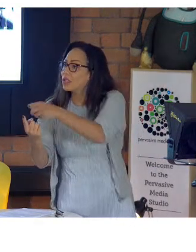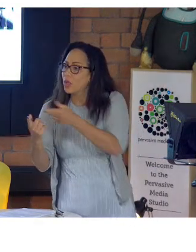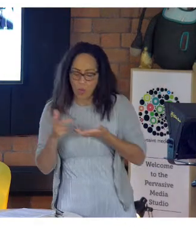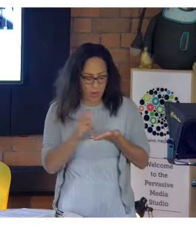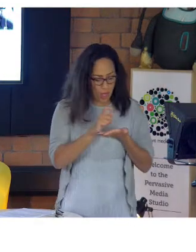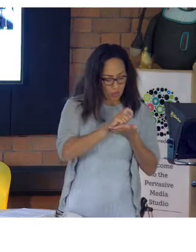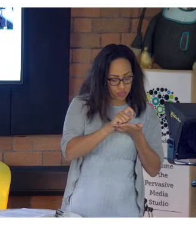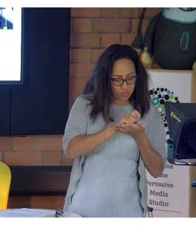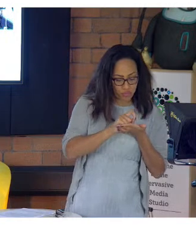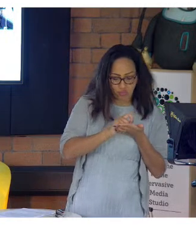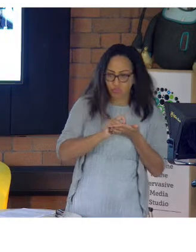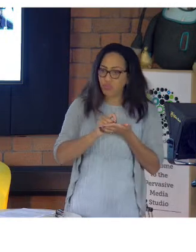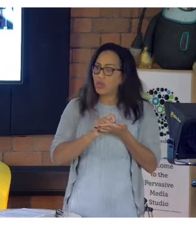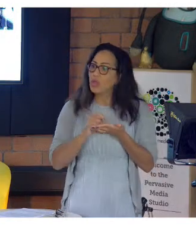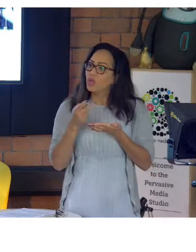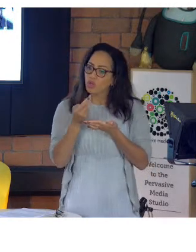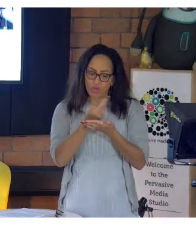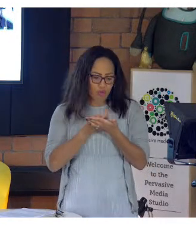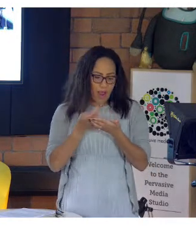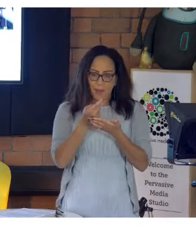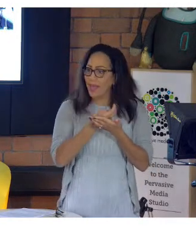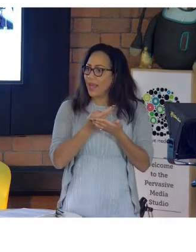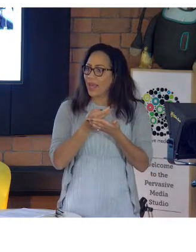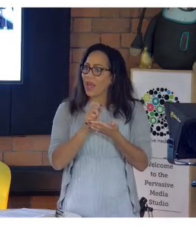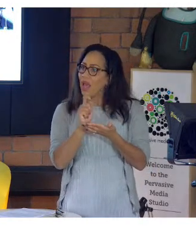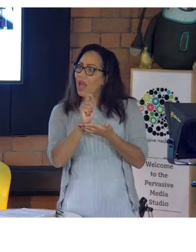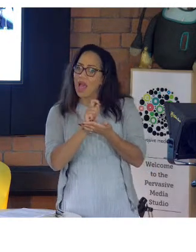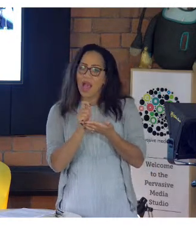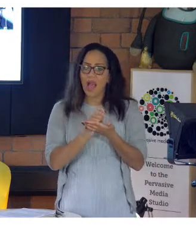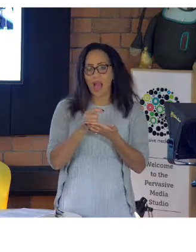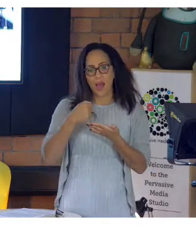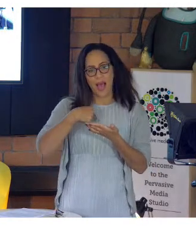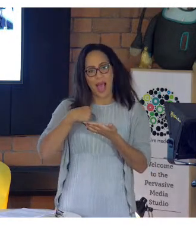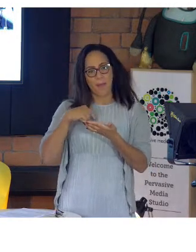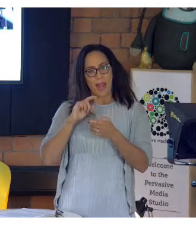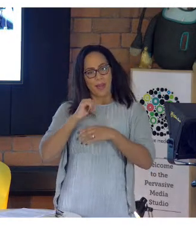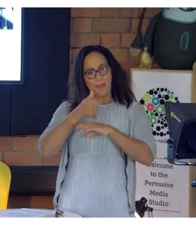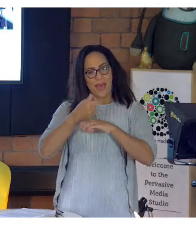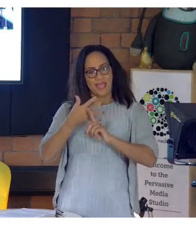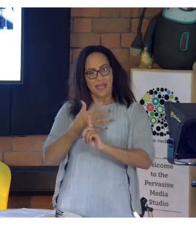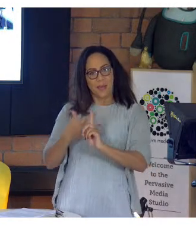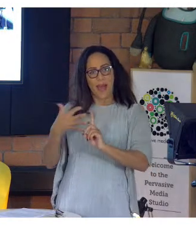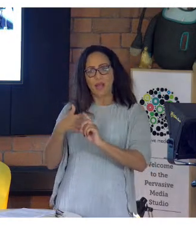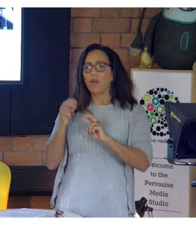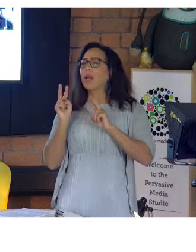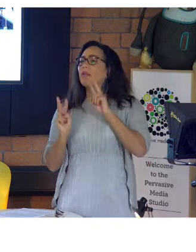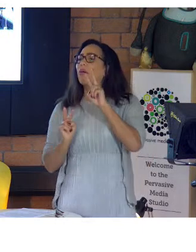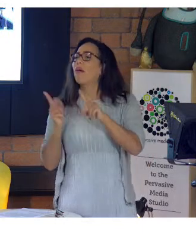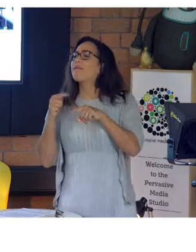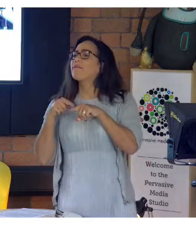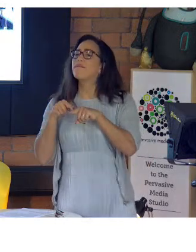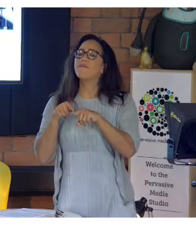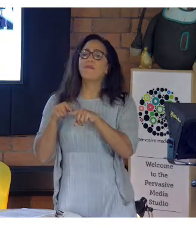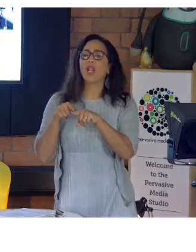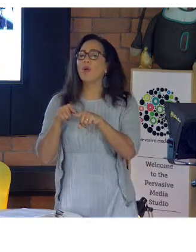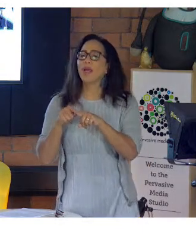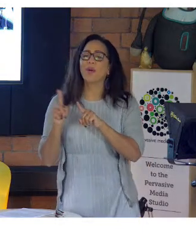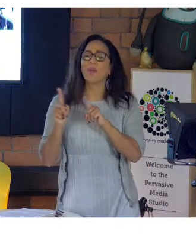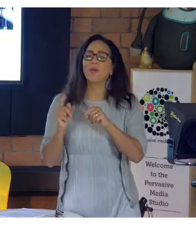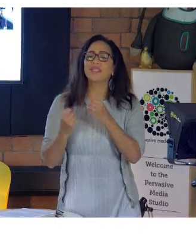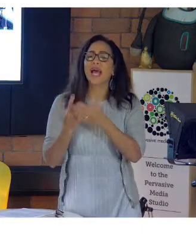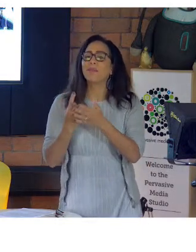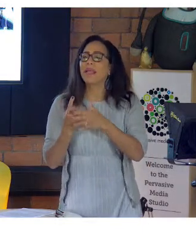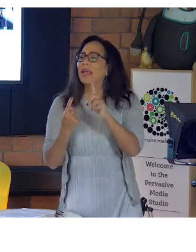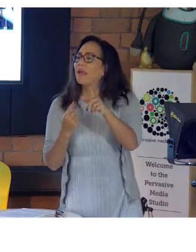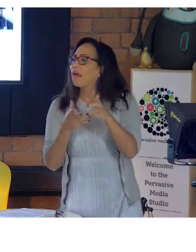traditional scenario of scribing, we are more in the background, following what is happening and capturing what people are saying with